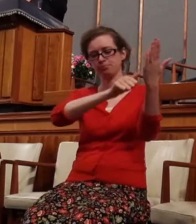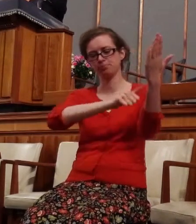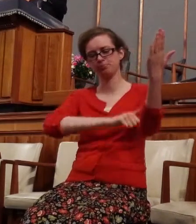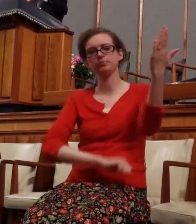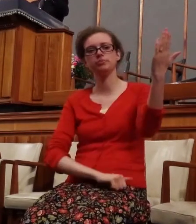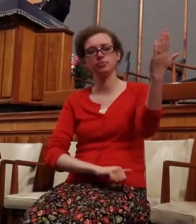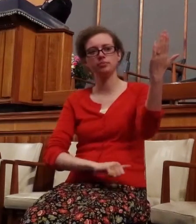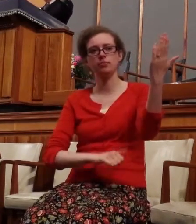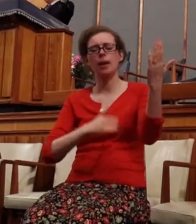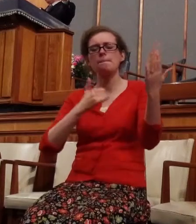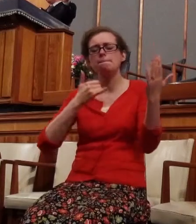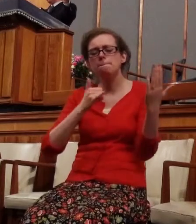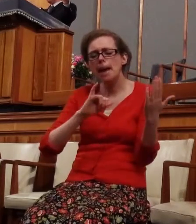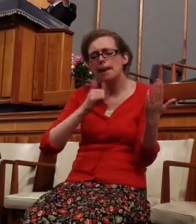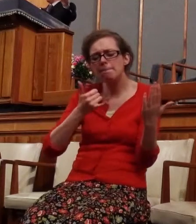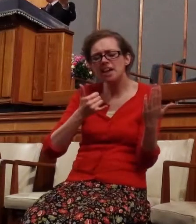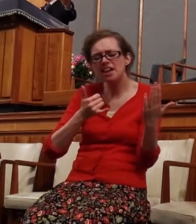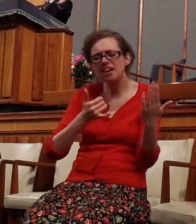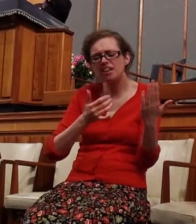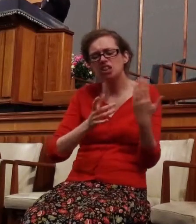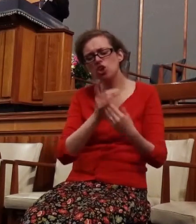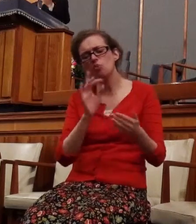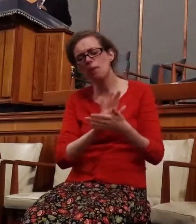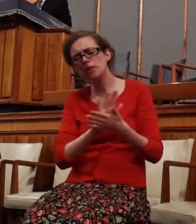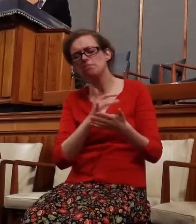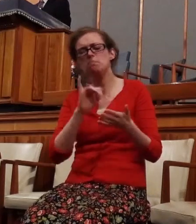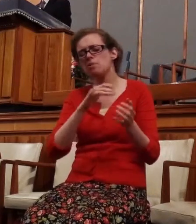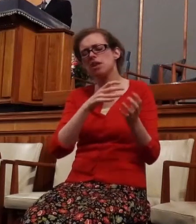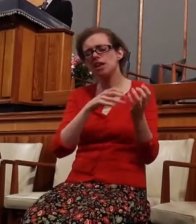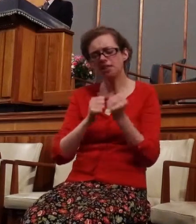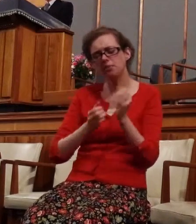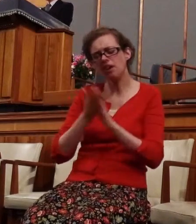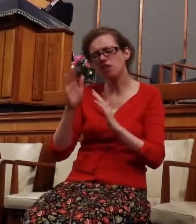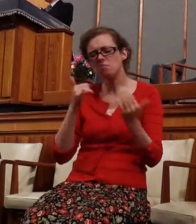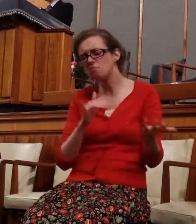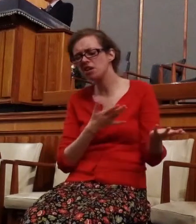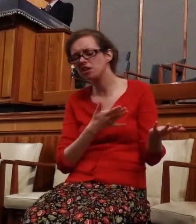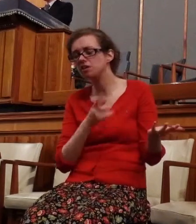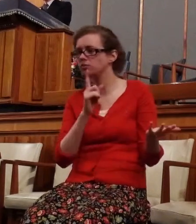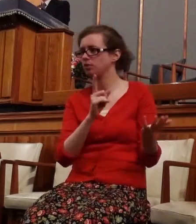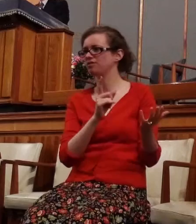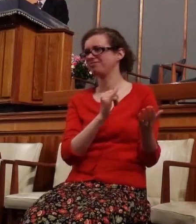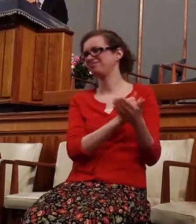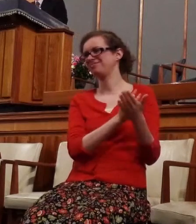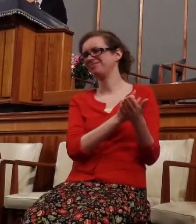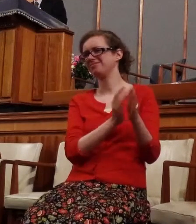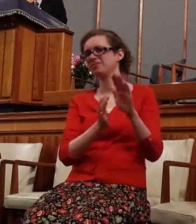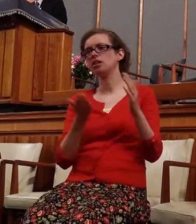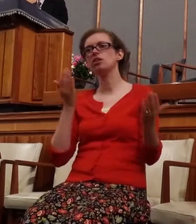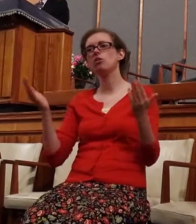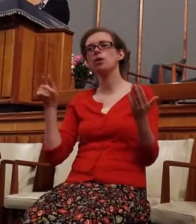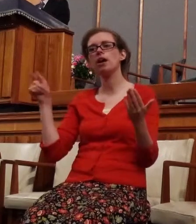maybe, perhaps, if God will, he will accept you into heaven. But the gospel, what must I